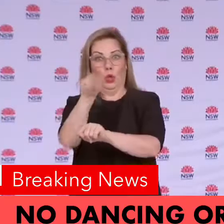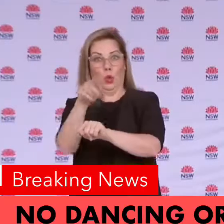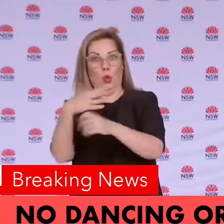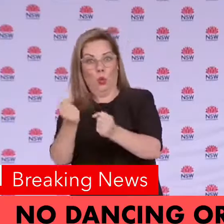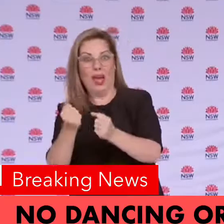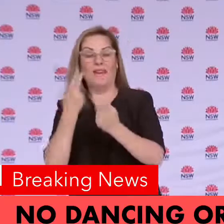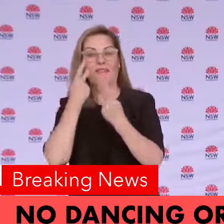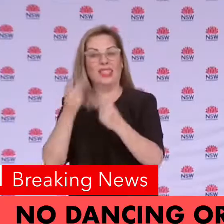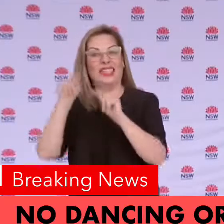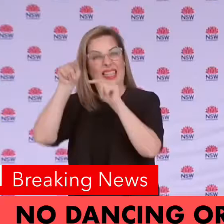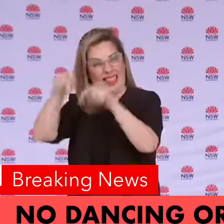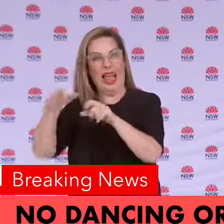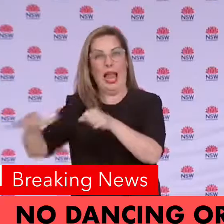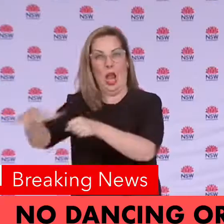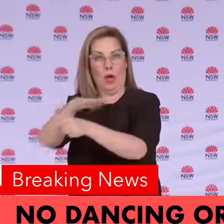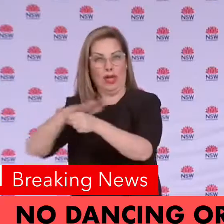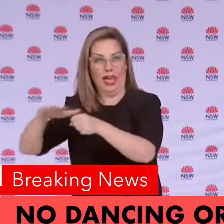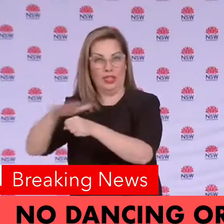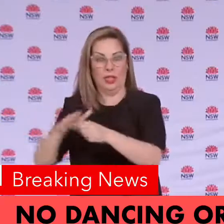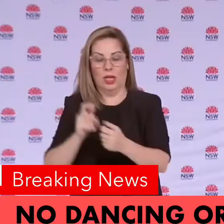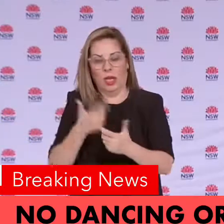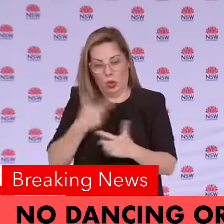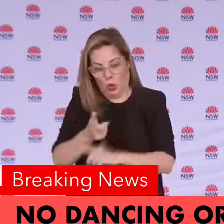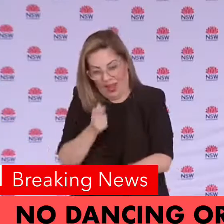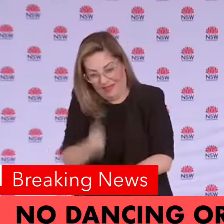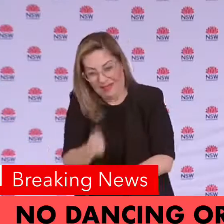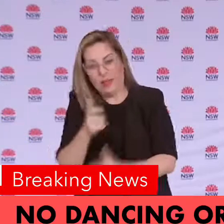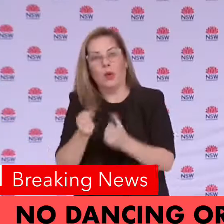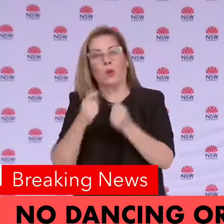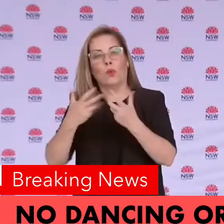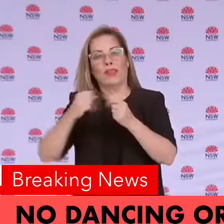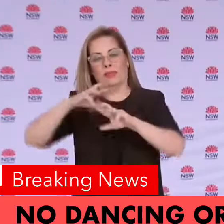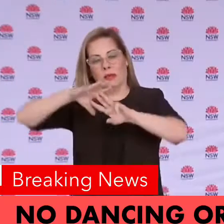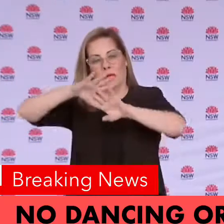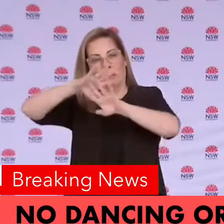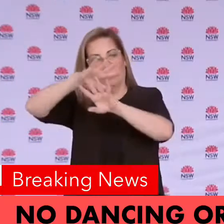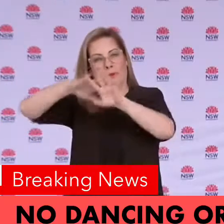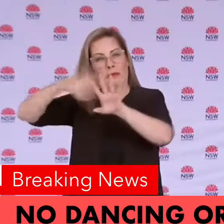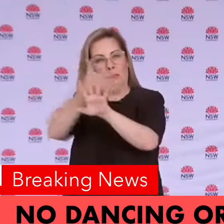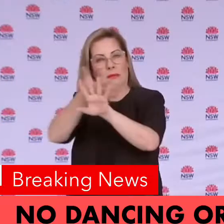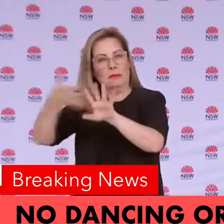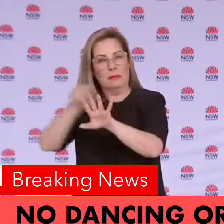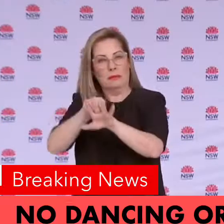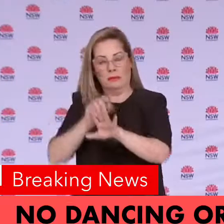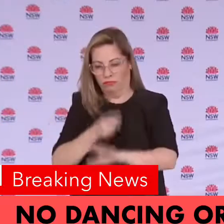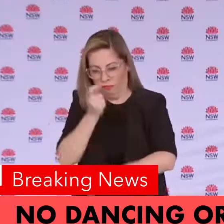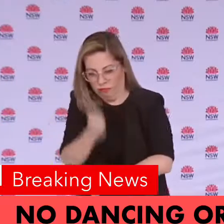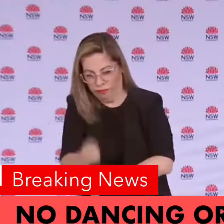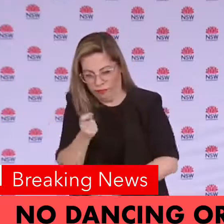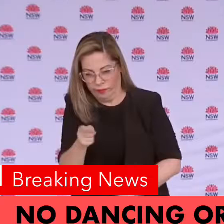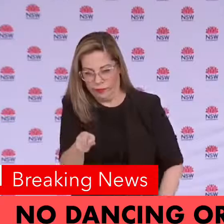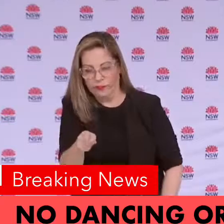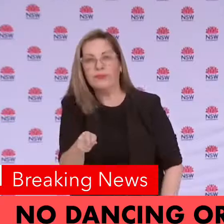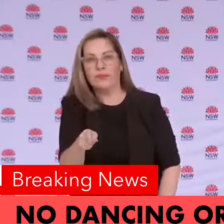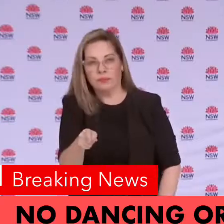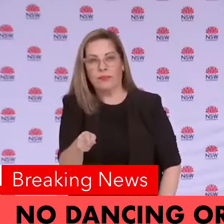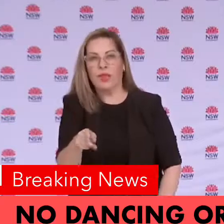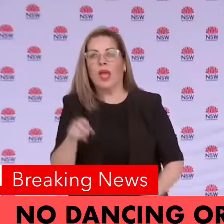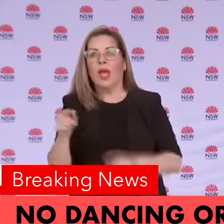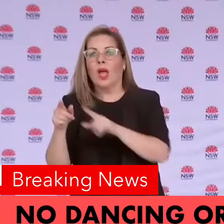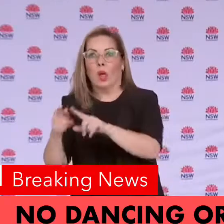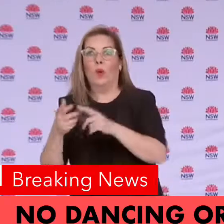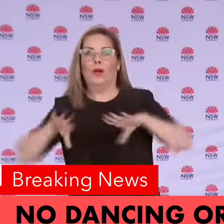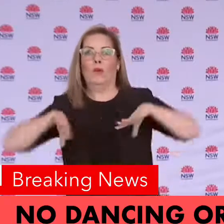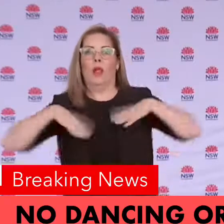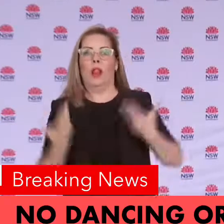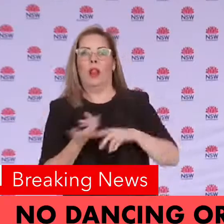QR code, and the venue can provide that to us, we will then protocol and give you immediate public health